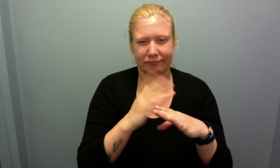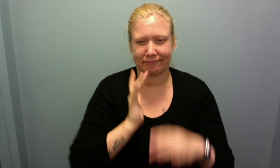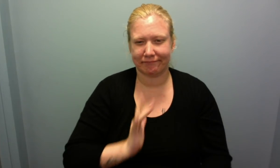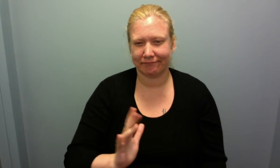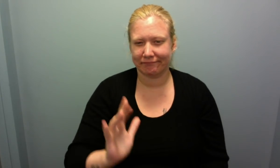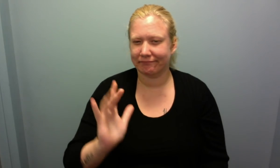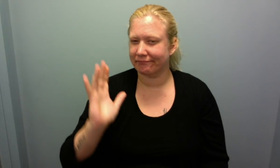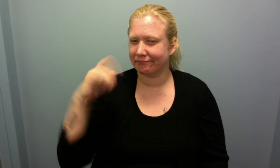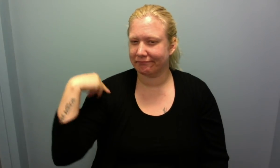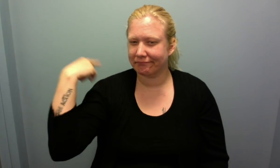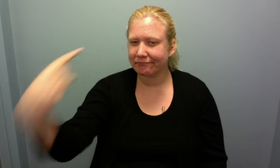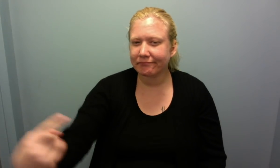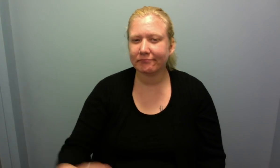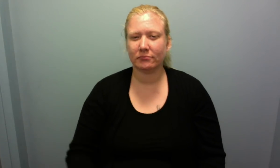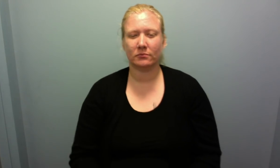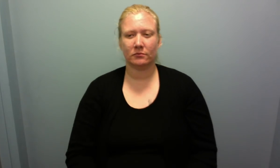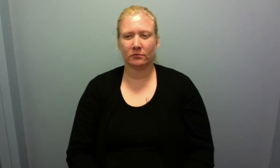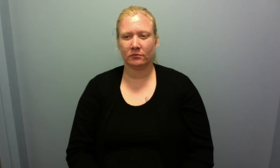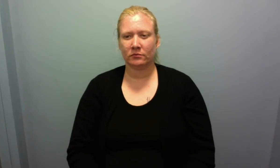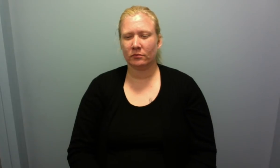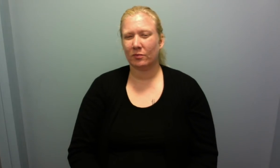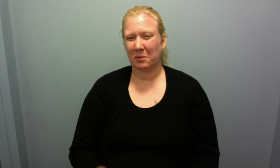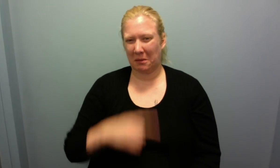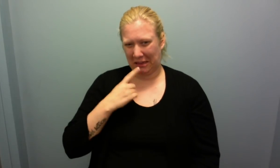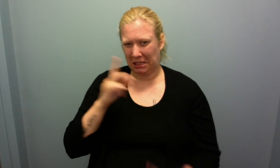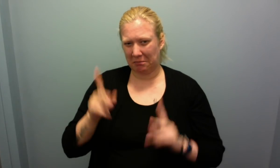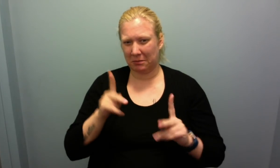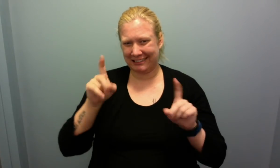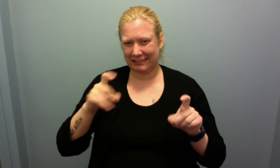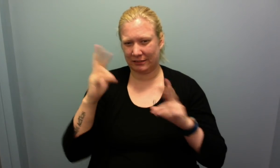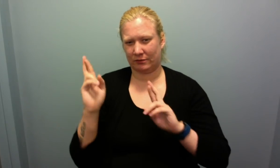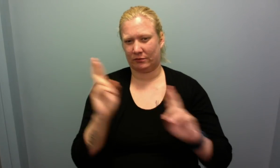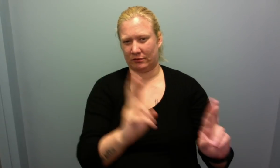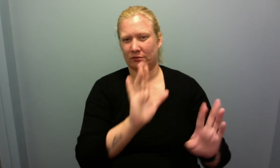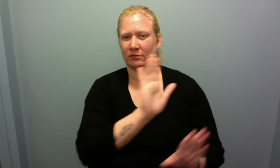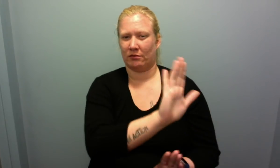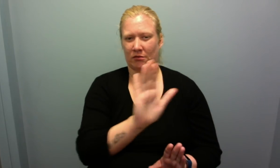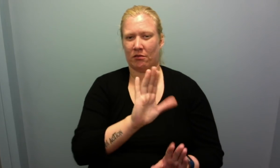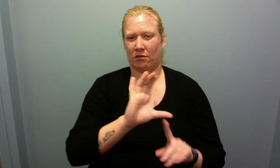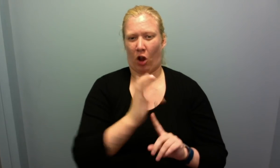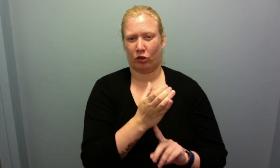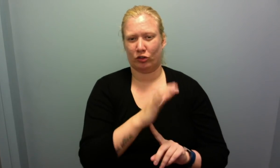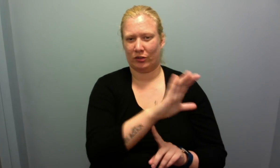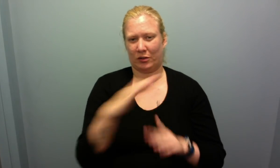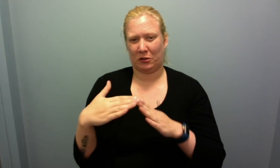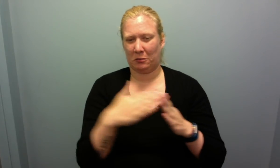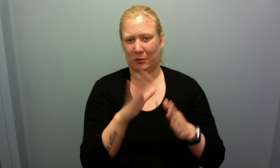many opportunities, and deaf people are constantly having to fight barriers, both contemporarily and historically.